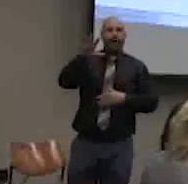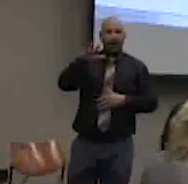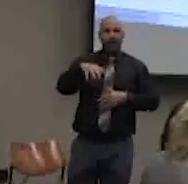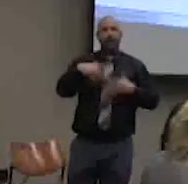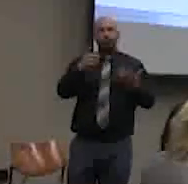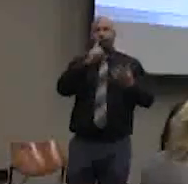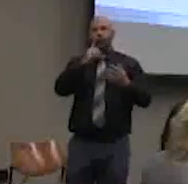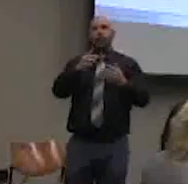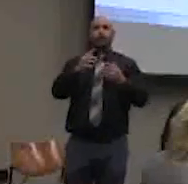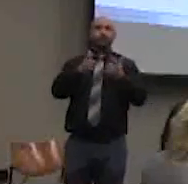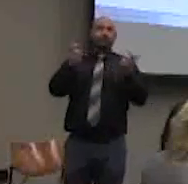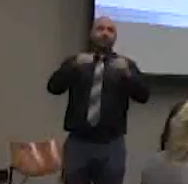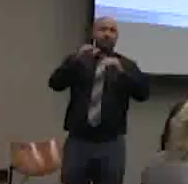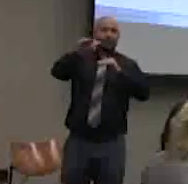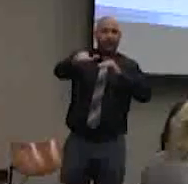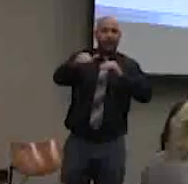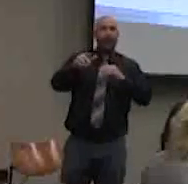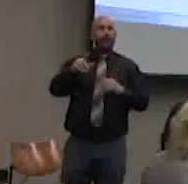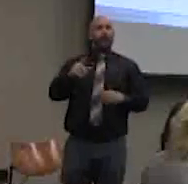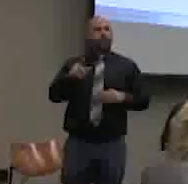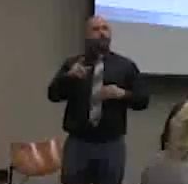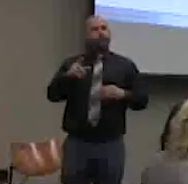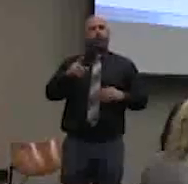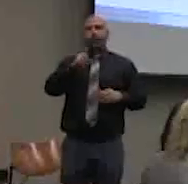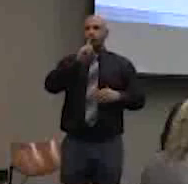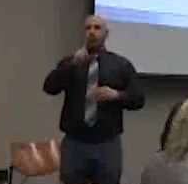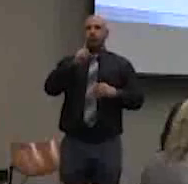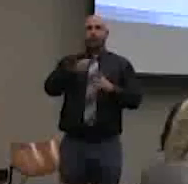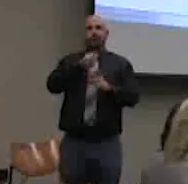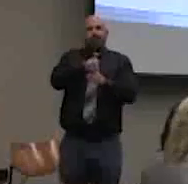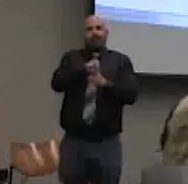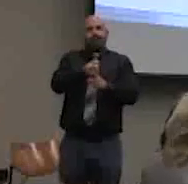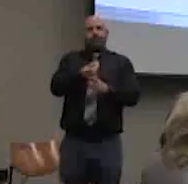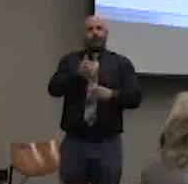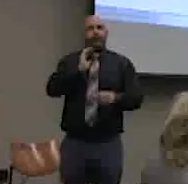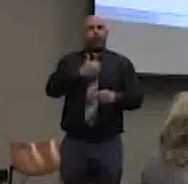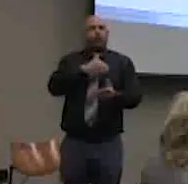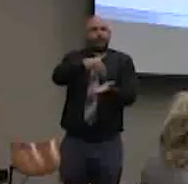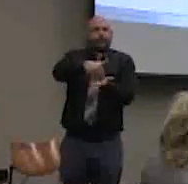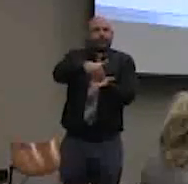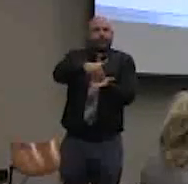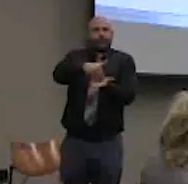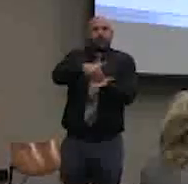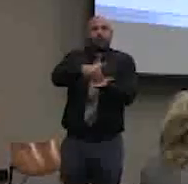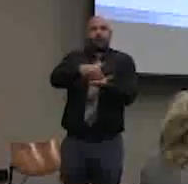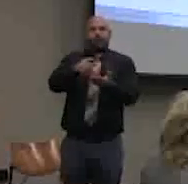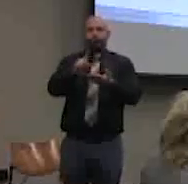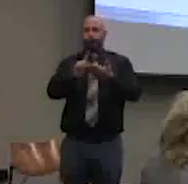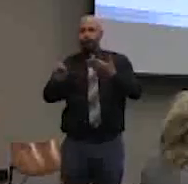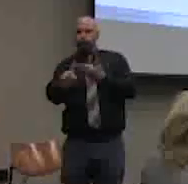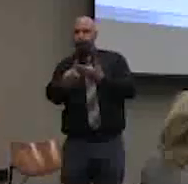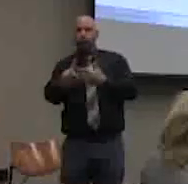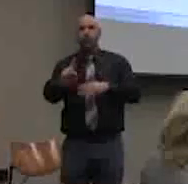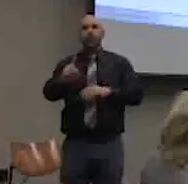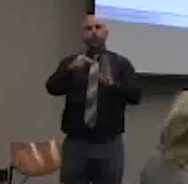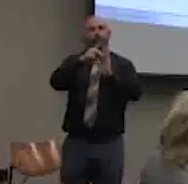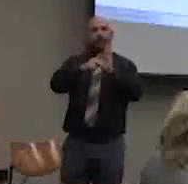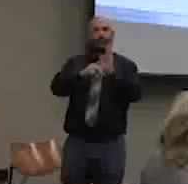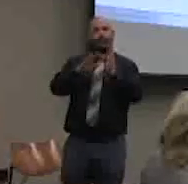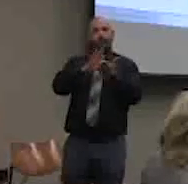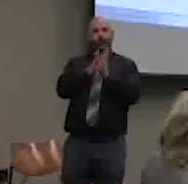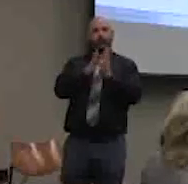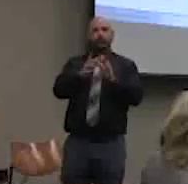That becomes real for our centers and families in about a week. That policy becomes final, and our providers and our families will see